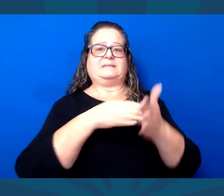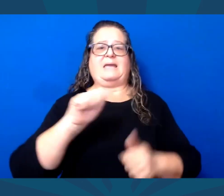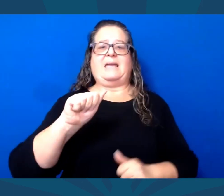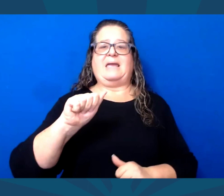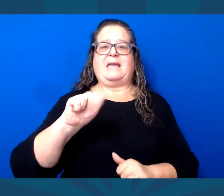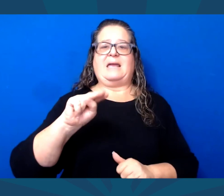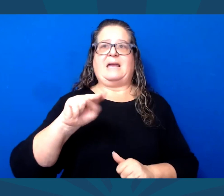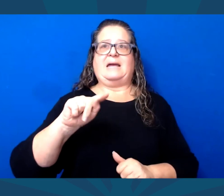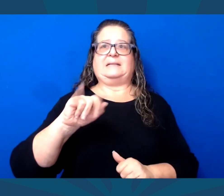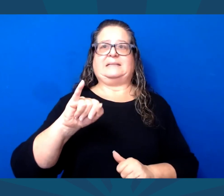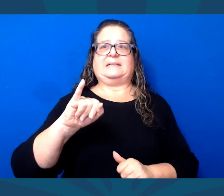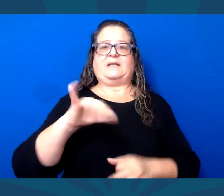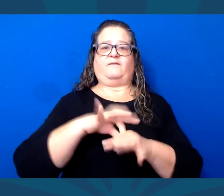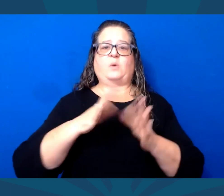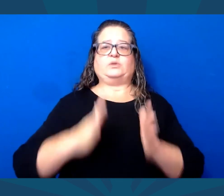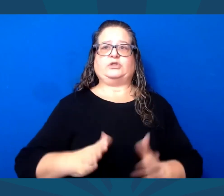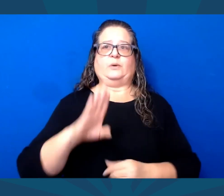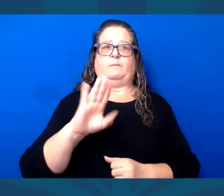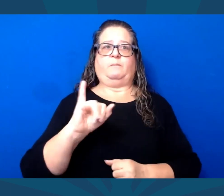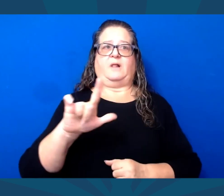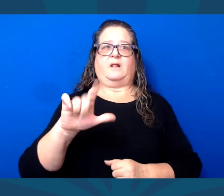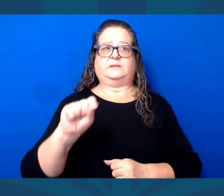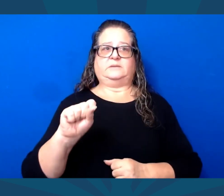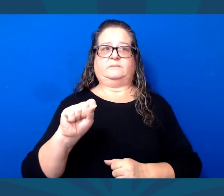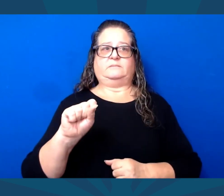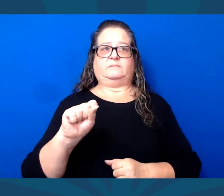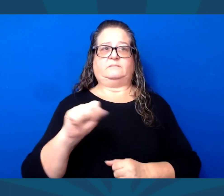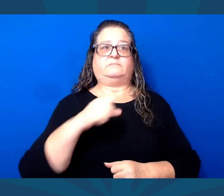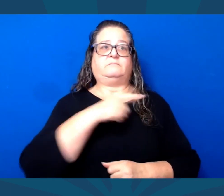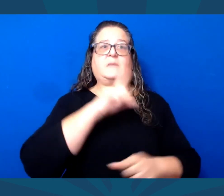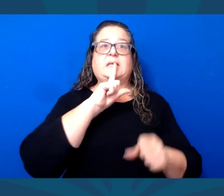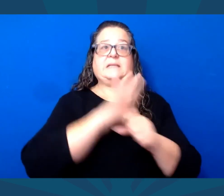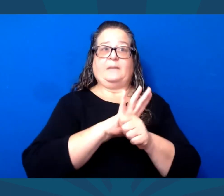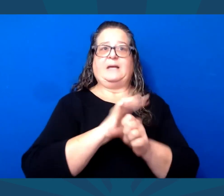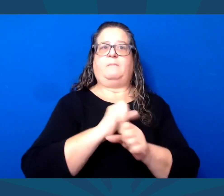issue and voted against all anti-voter bills.